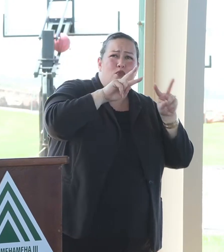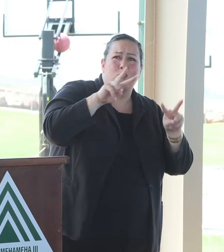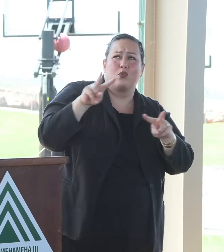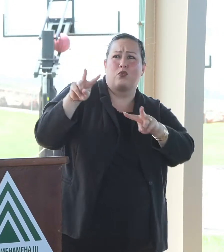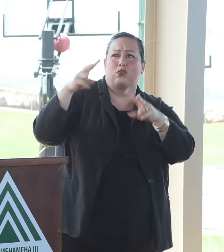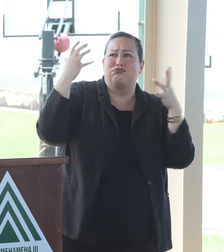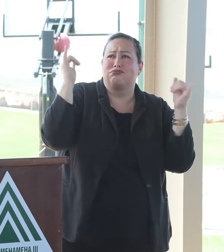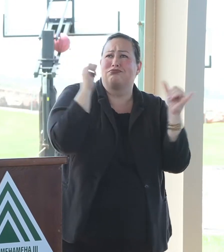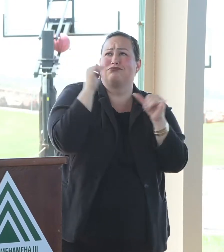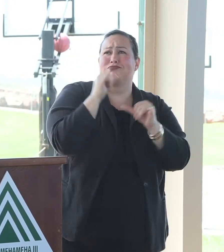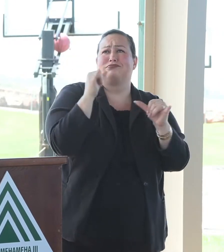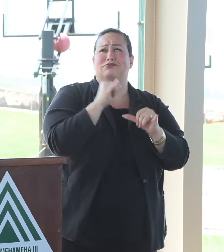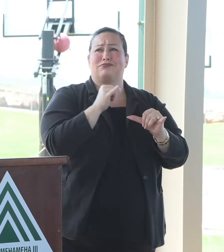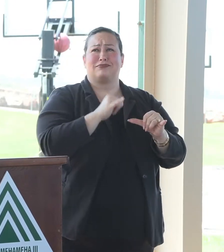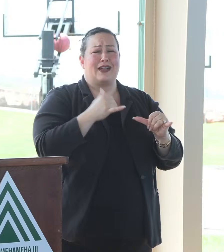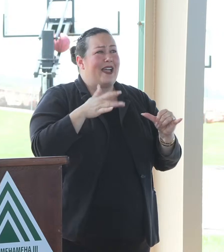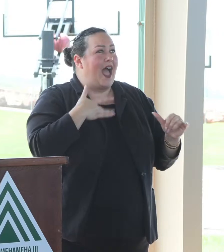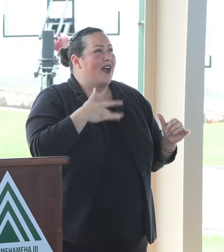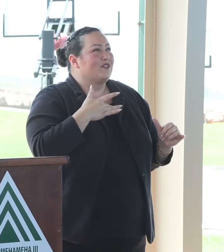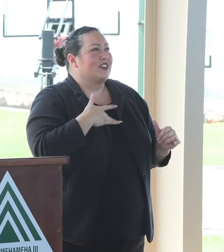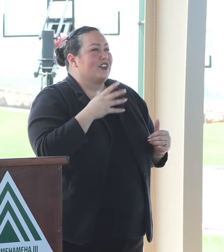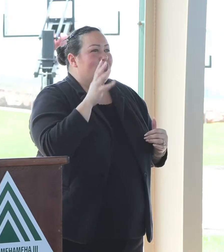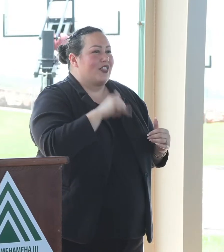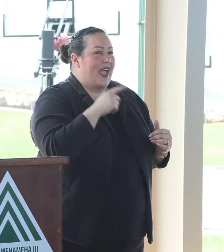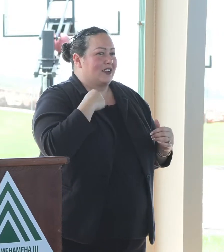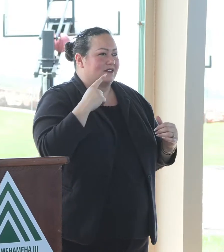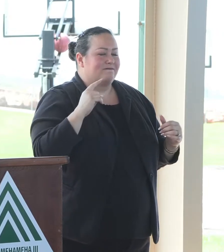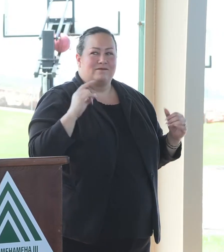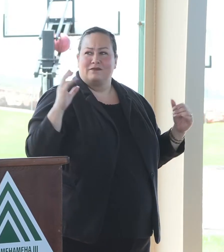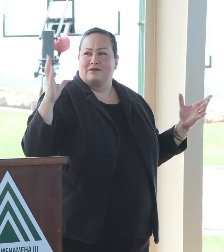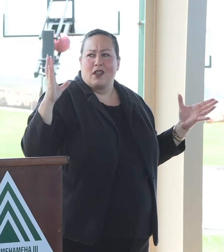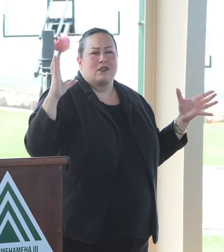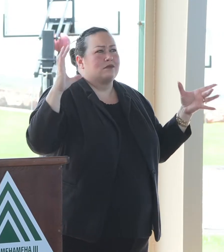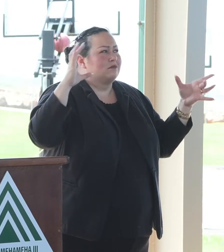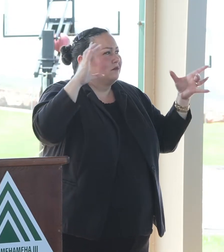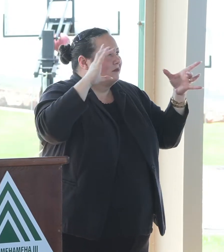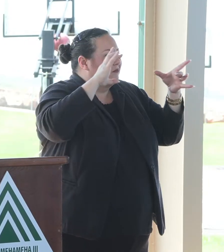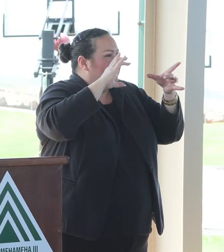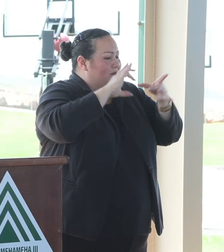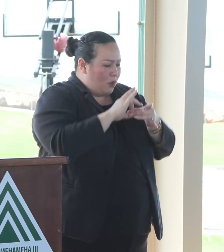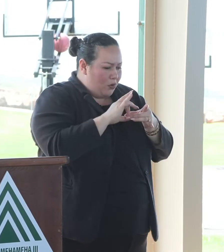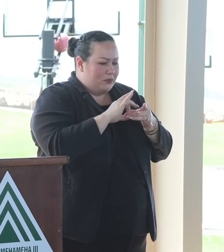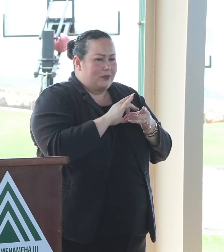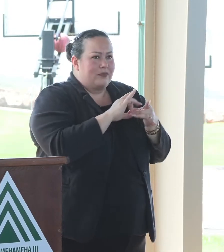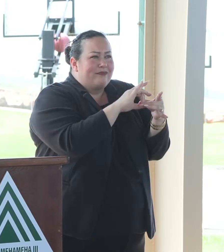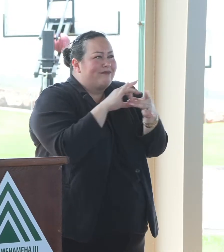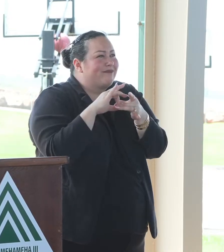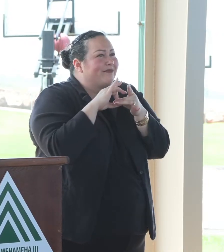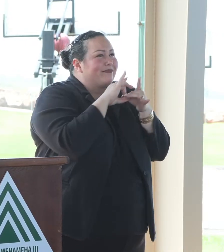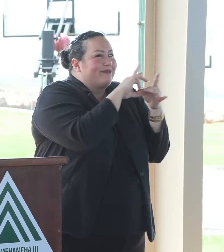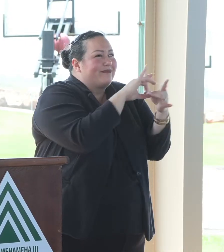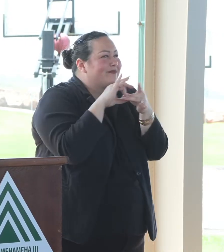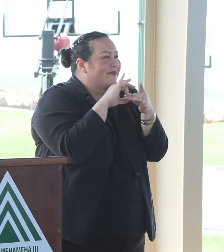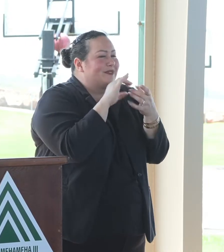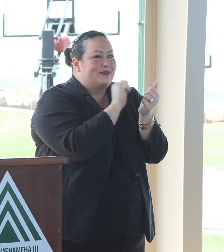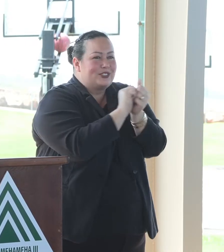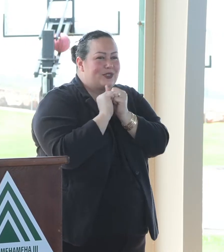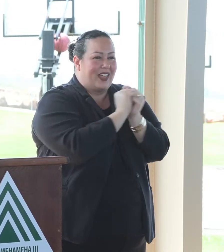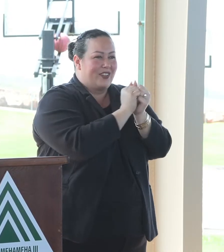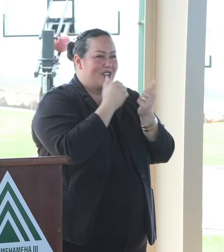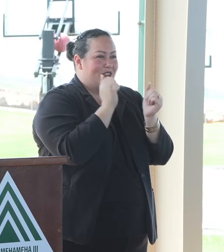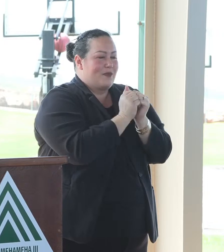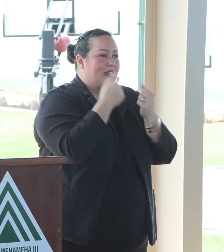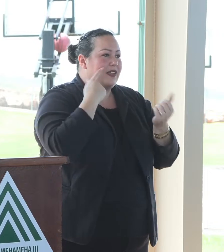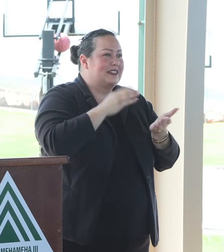and I feel that sense of oneness that our students will have here, working together with their teachers,